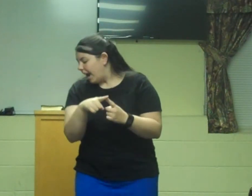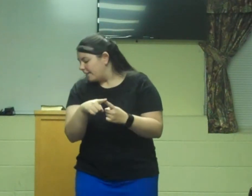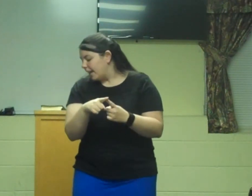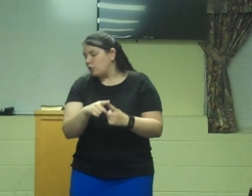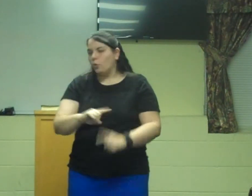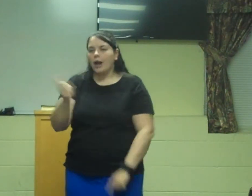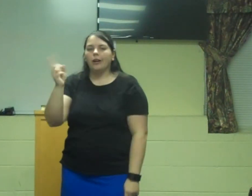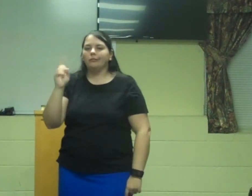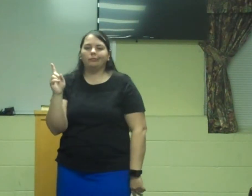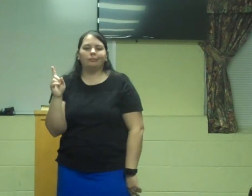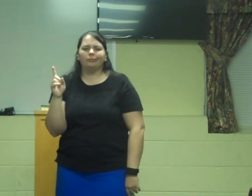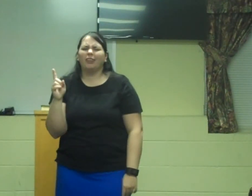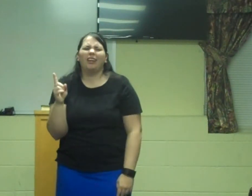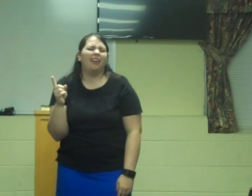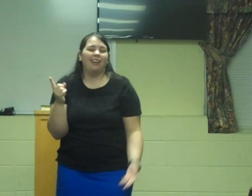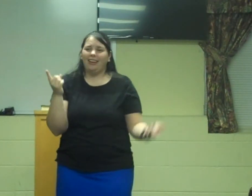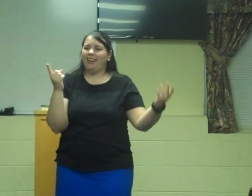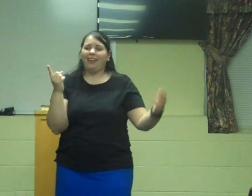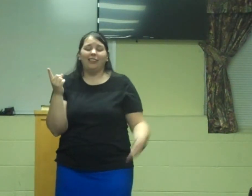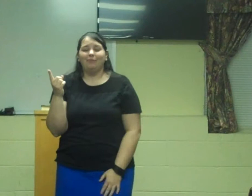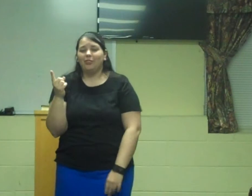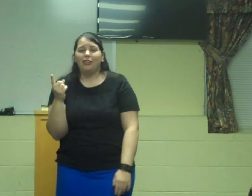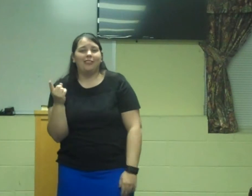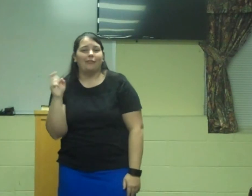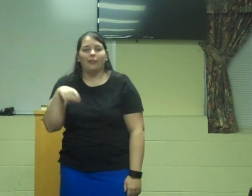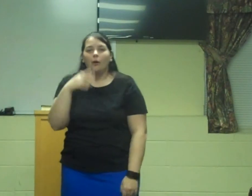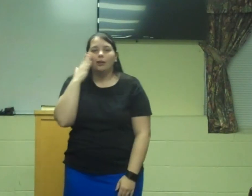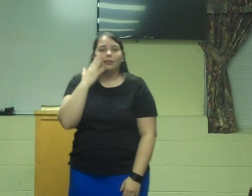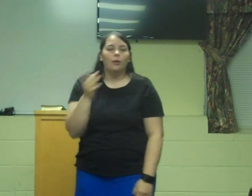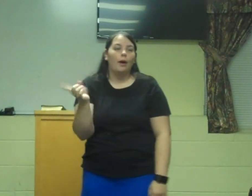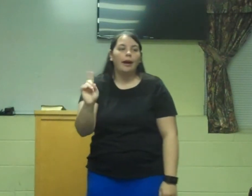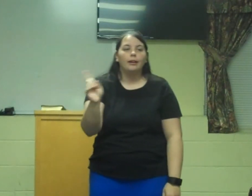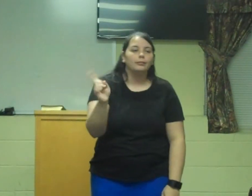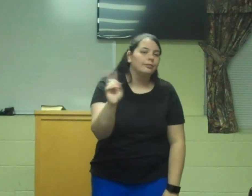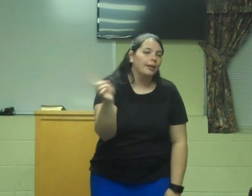And then where. You just have to know it. Where.